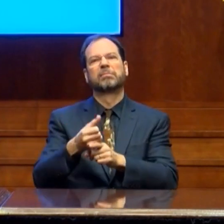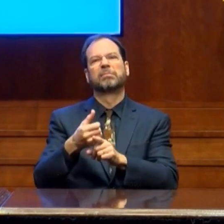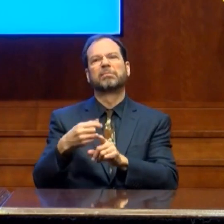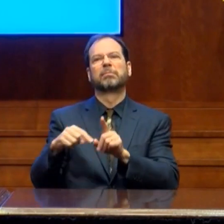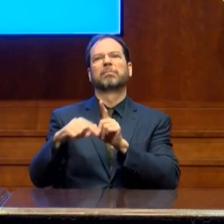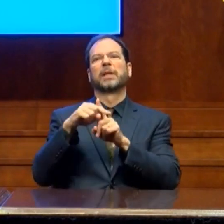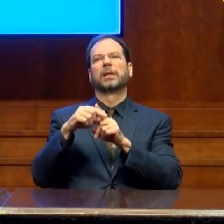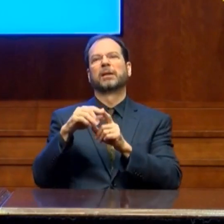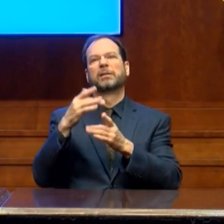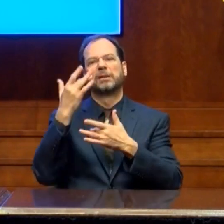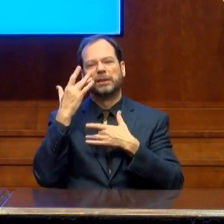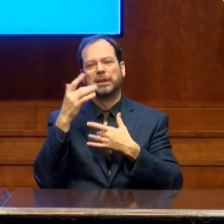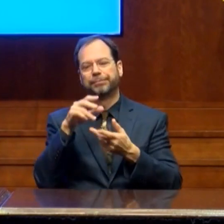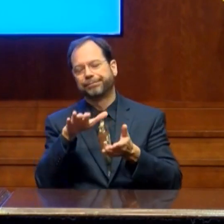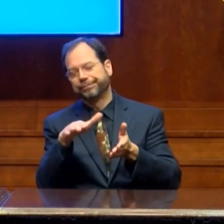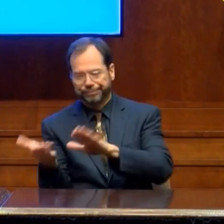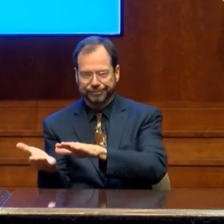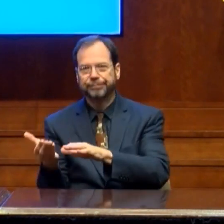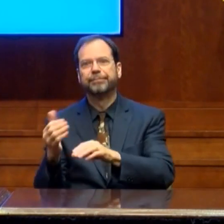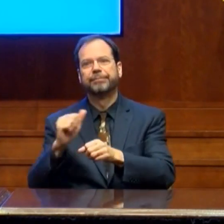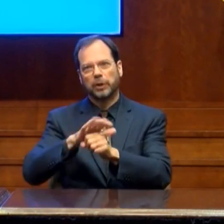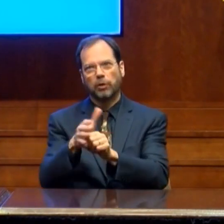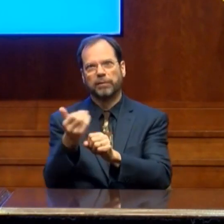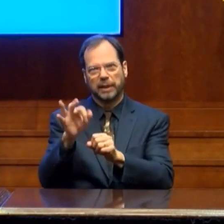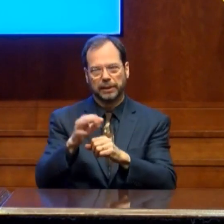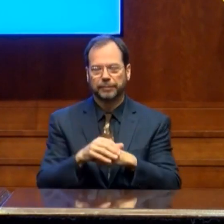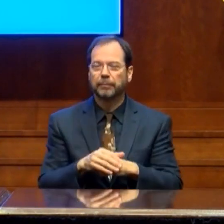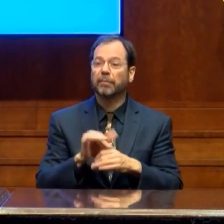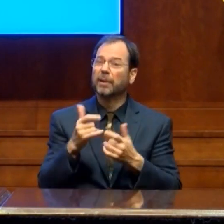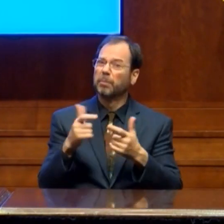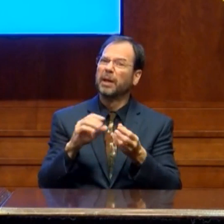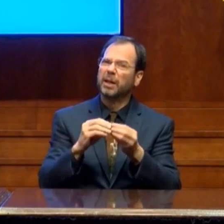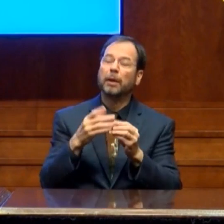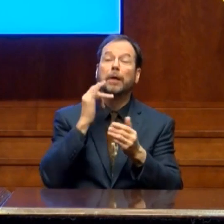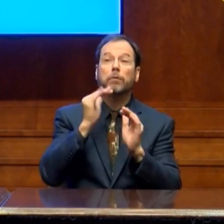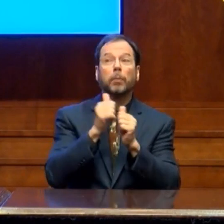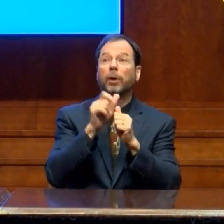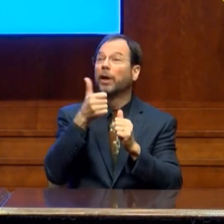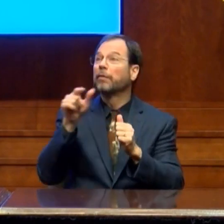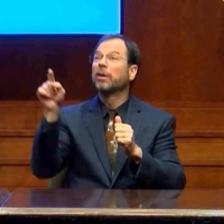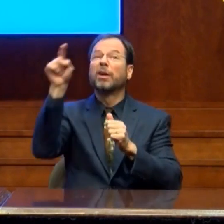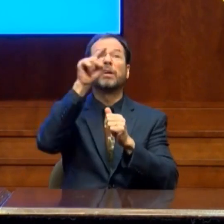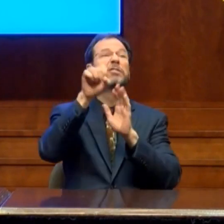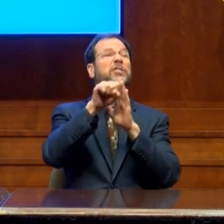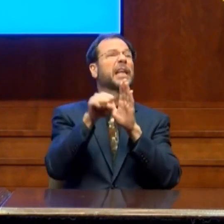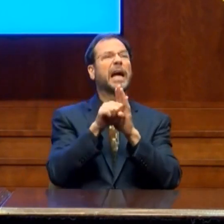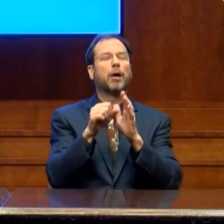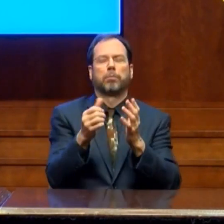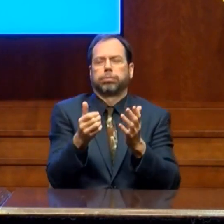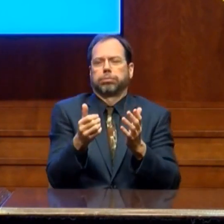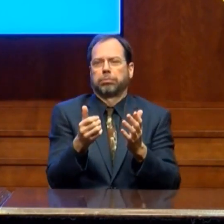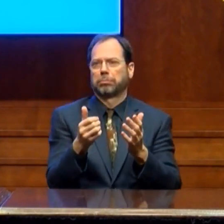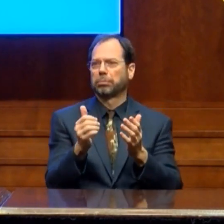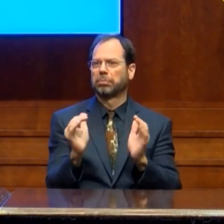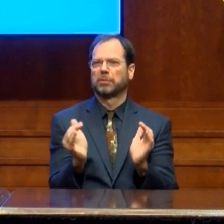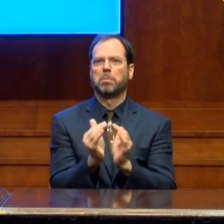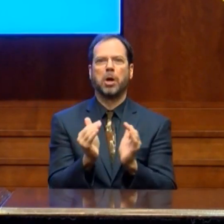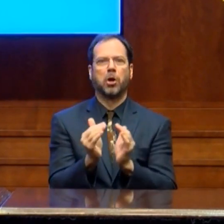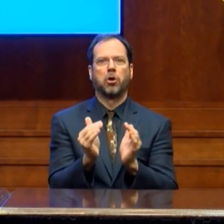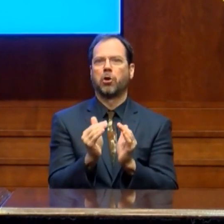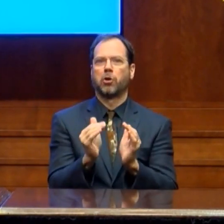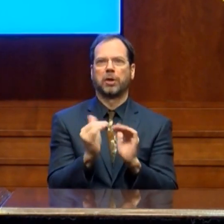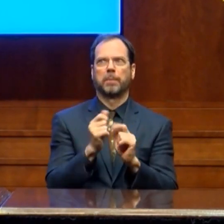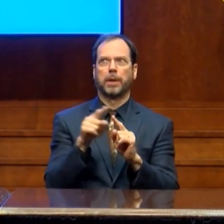COVID-19. That's a number that, if you were to compare it to other states, it would look like a relatively small